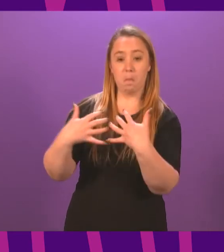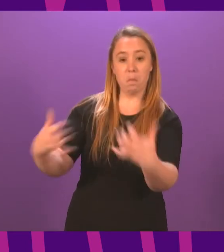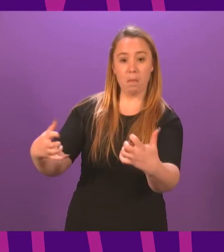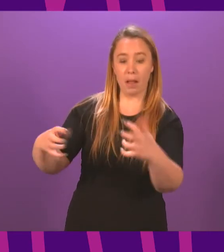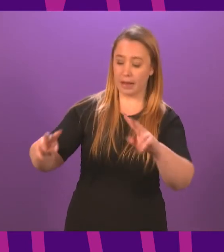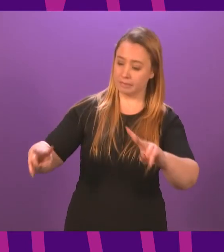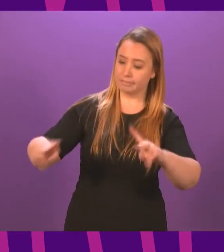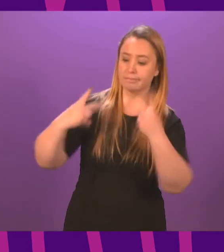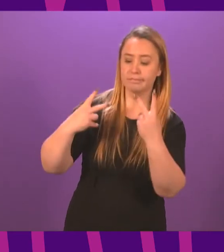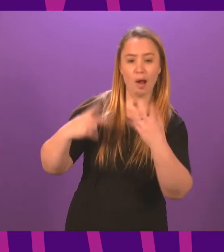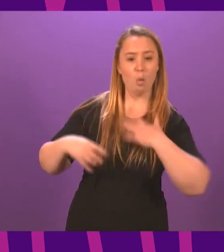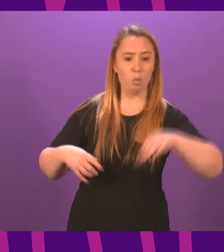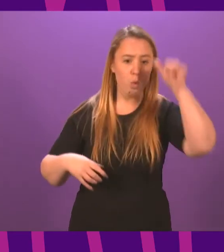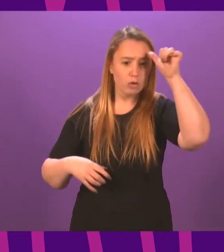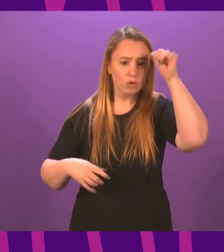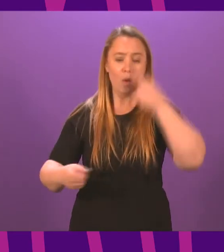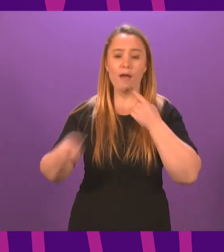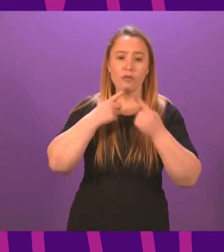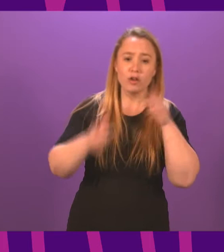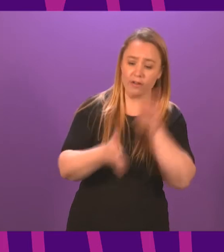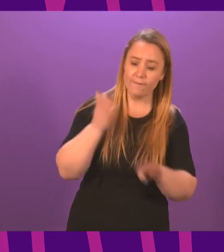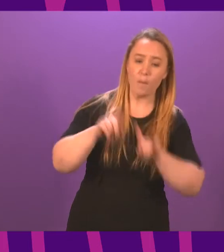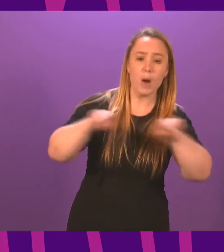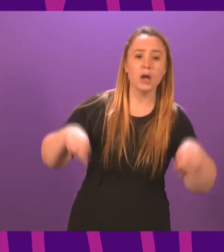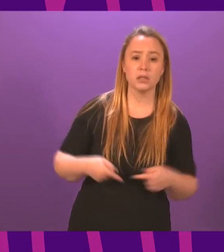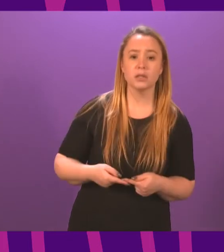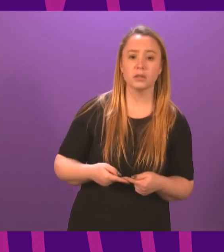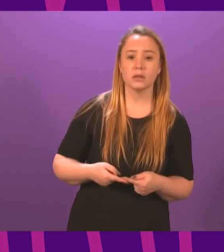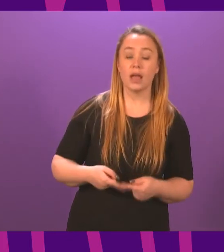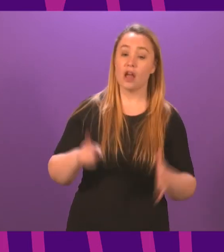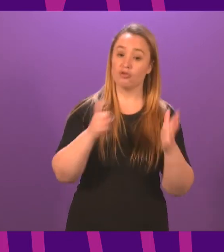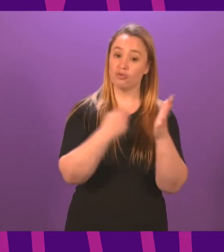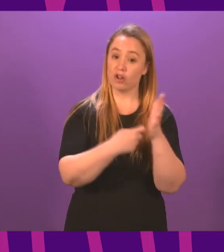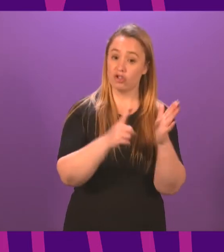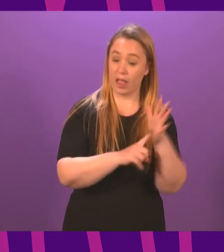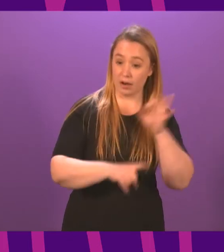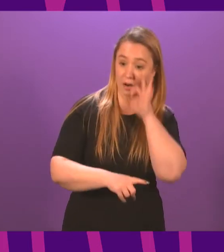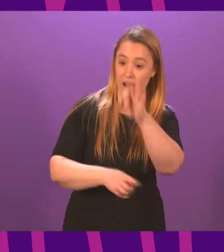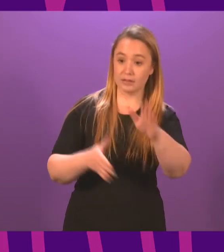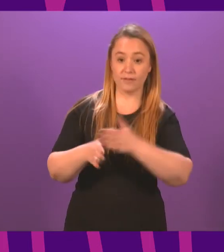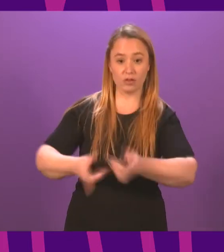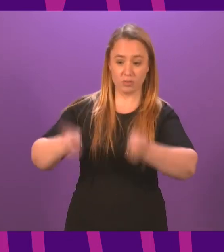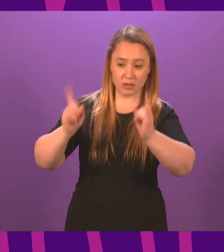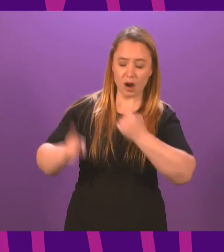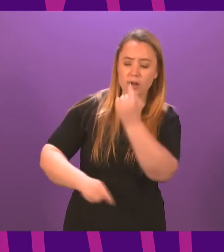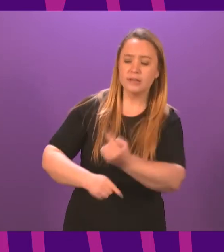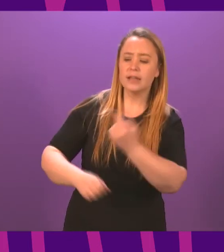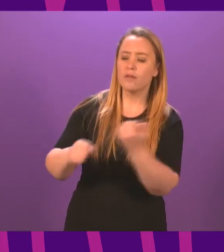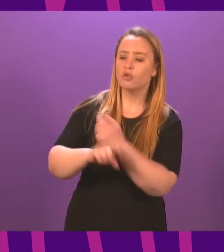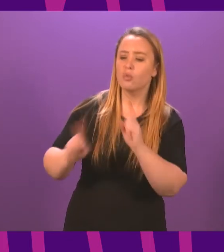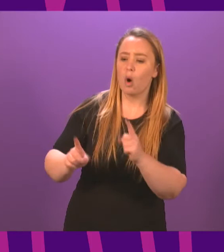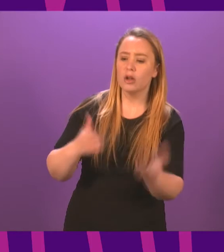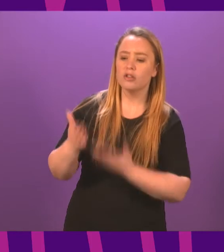information, clarity and guidance. Now, Richard Leonard made that point today when he asked the First Minister what she was doing to make sure that